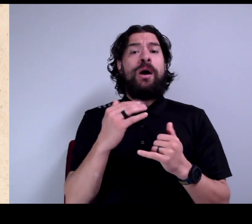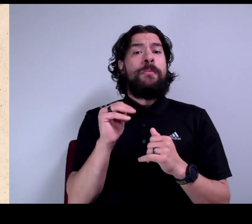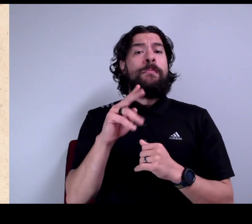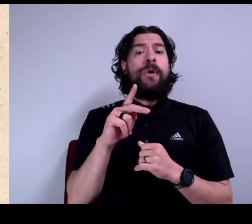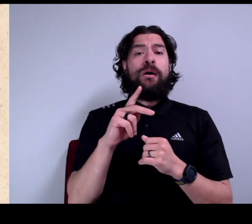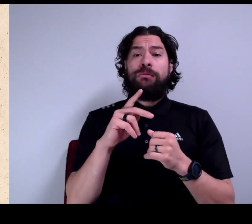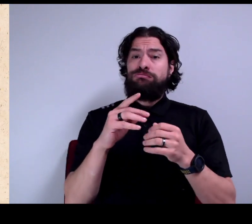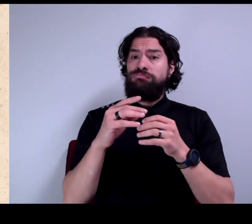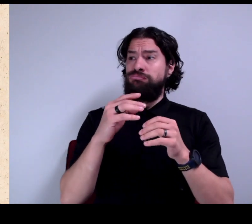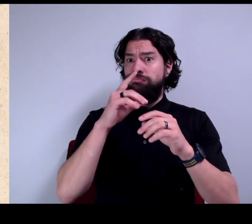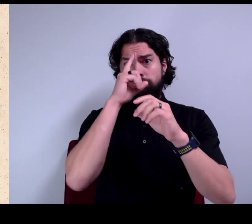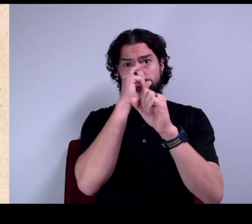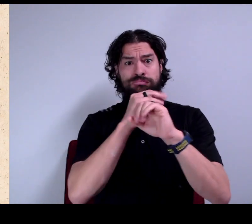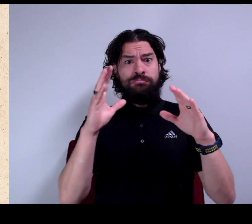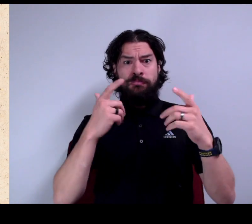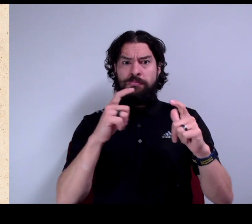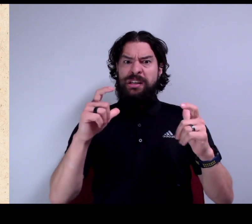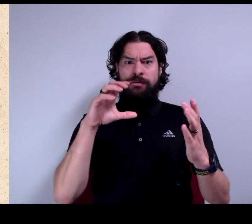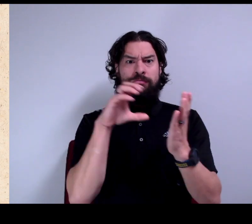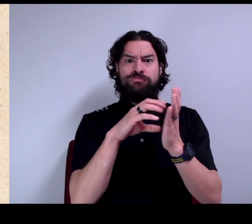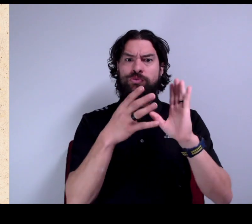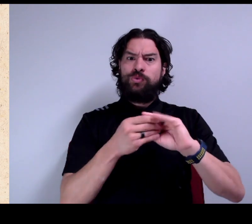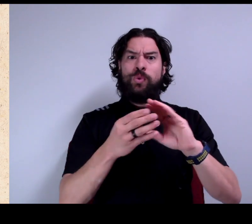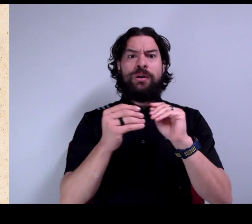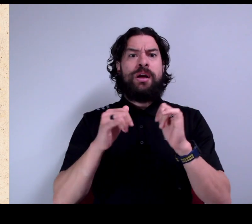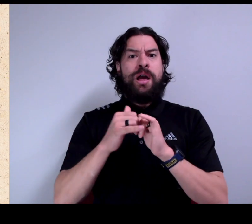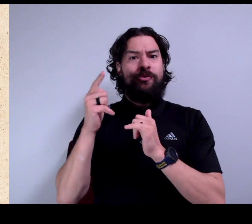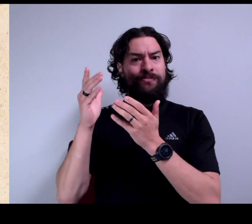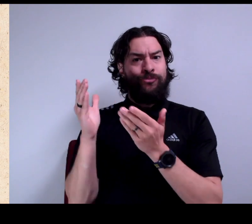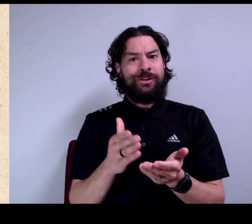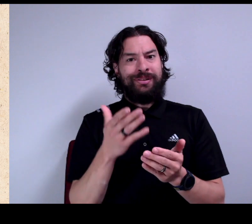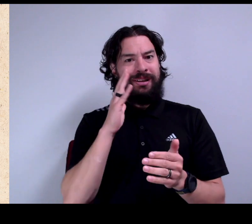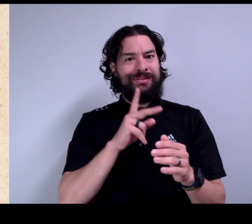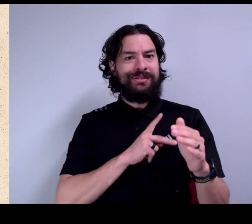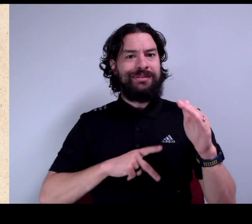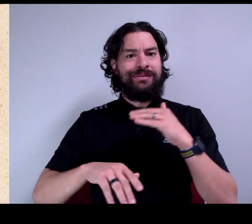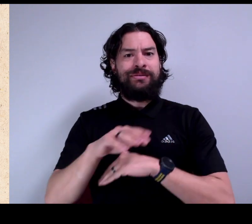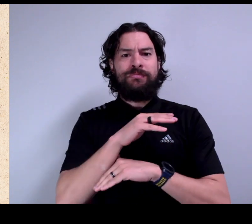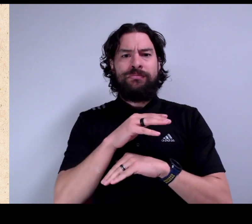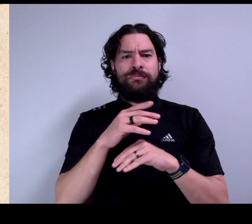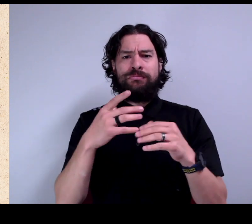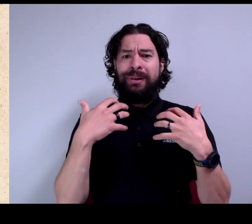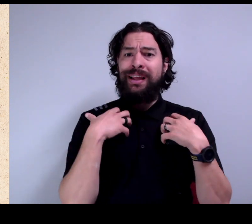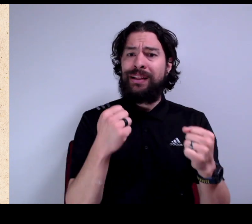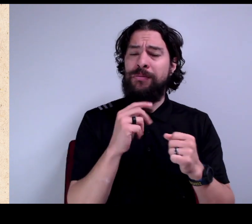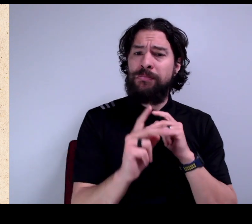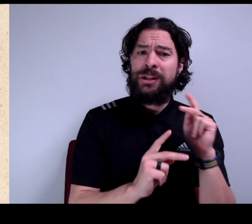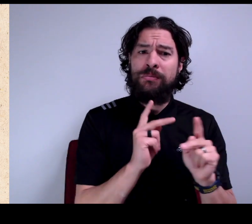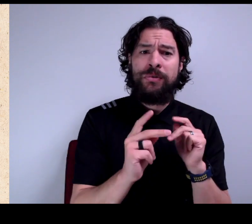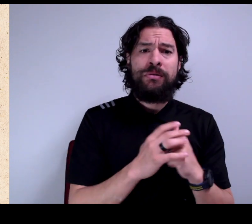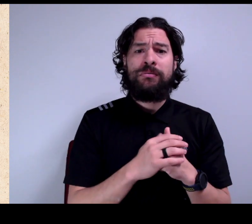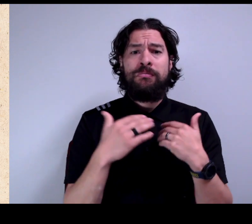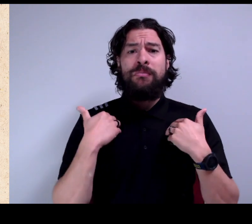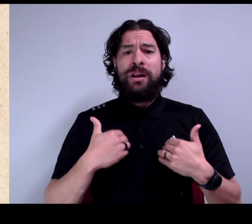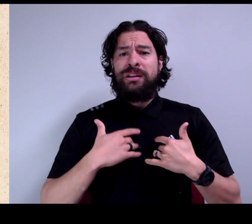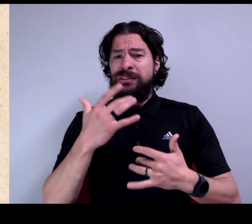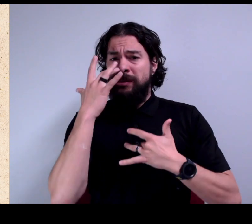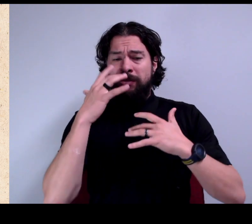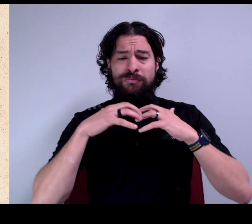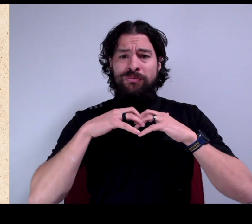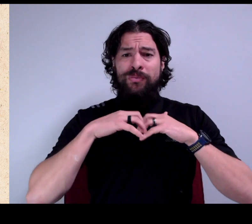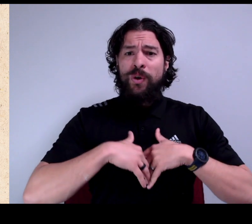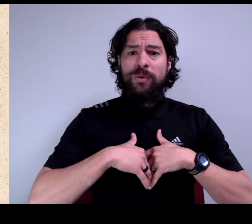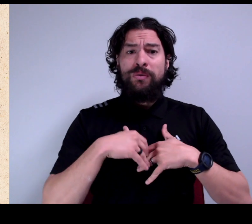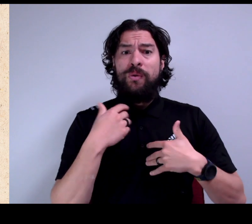Mark's given us a big block of stories showing us Jesus' power as he brings God's kingdom. He goes about healing people whose